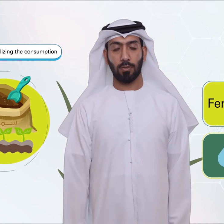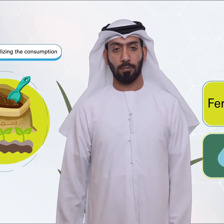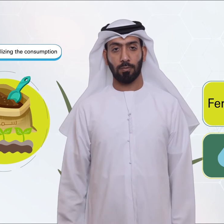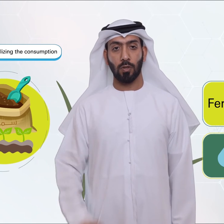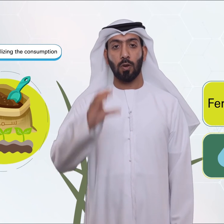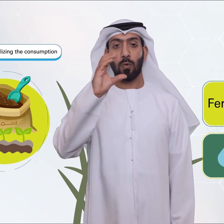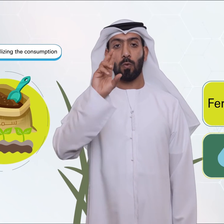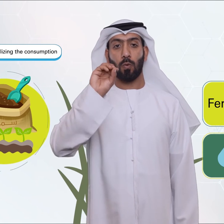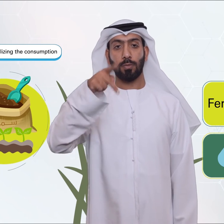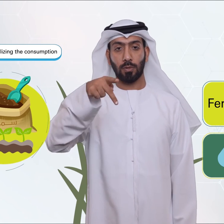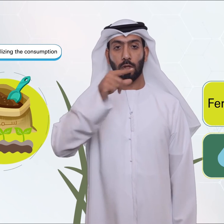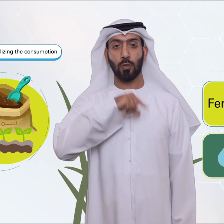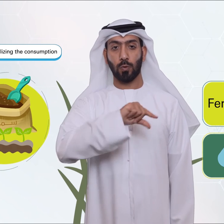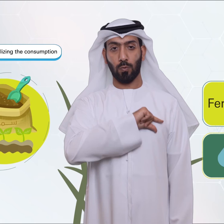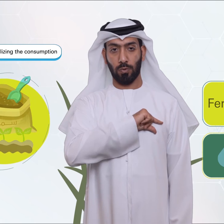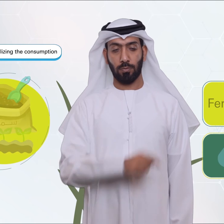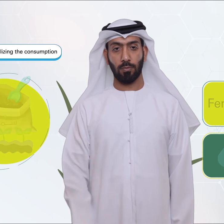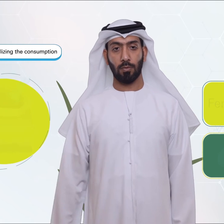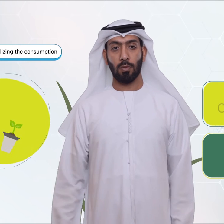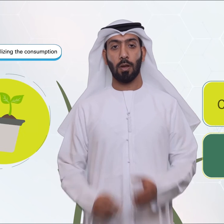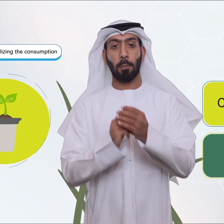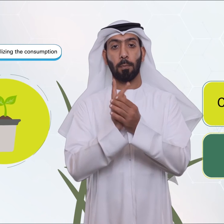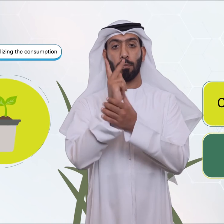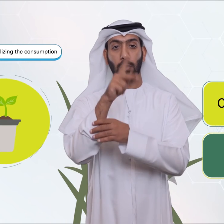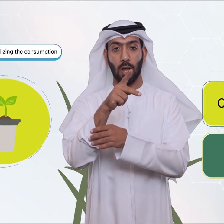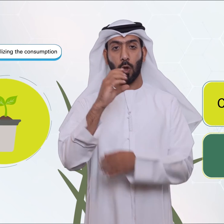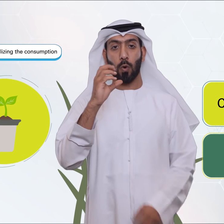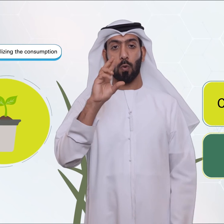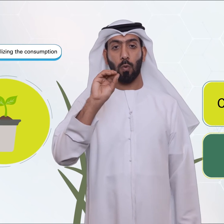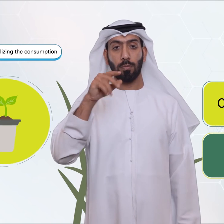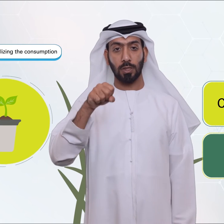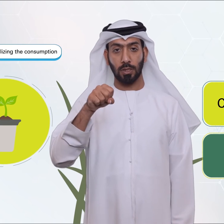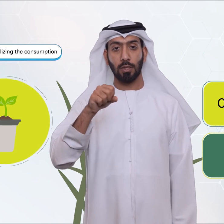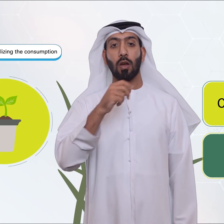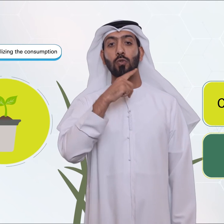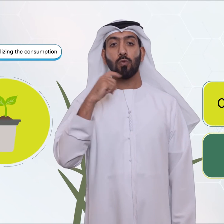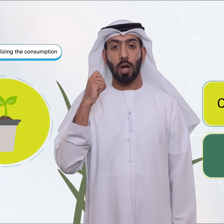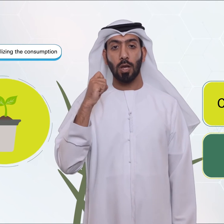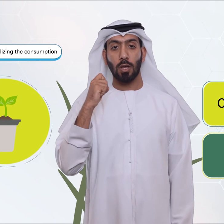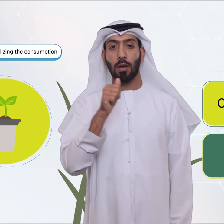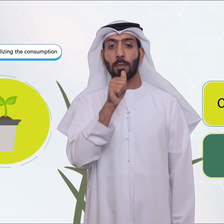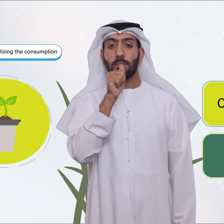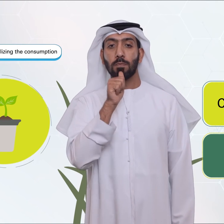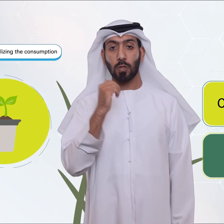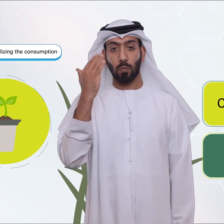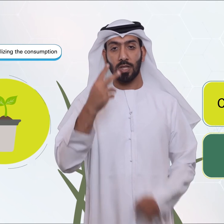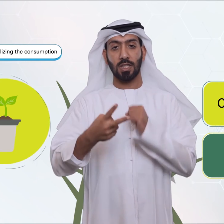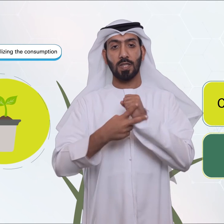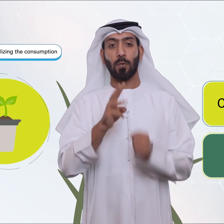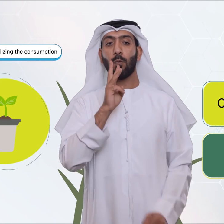which helps save water. Crop quality. Make sure to plant drought-tolerant crops that